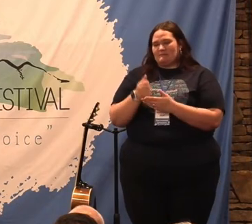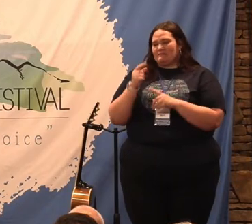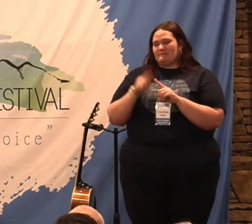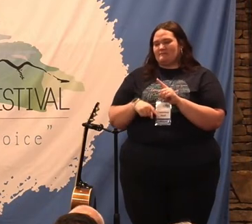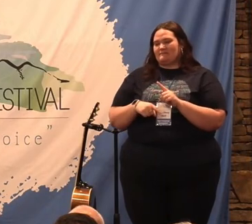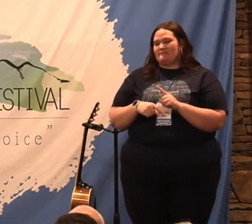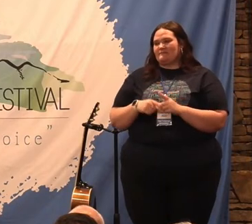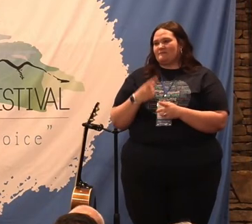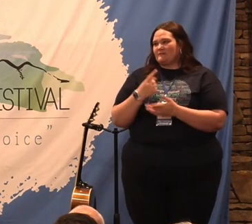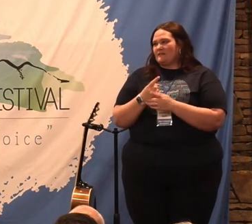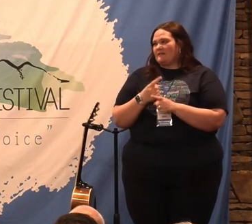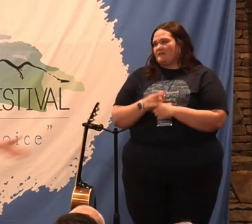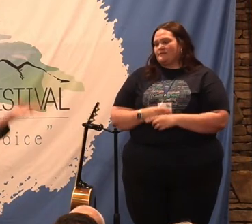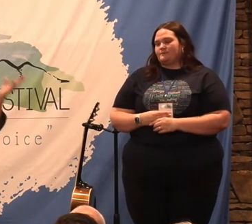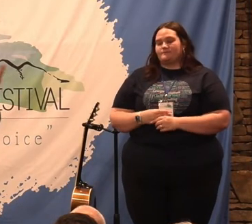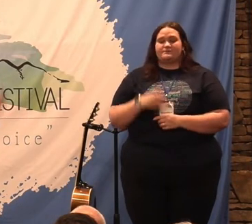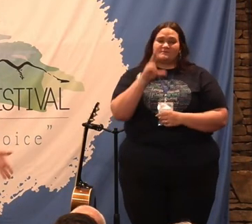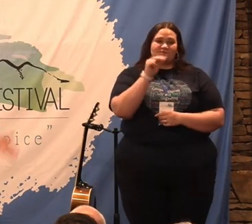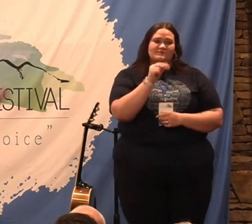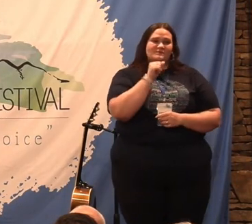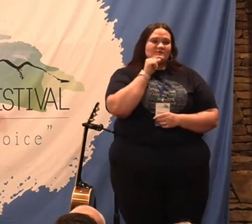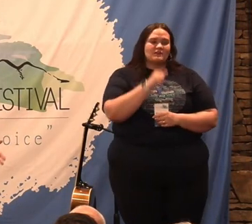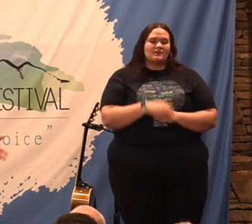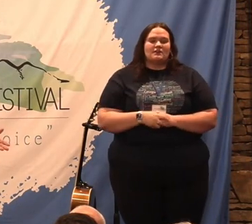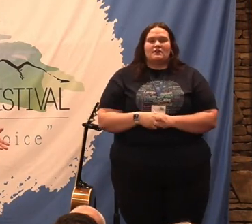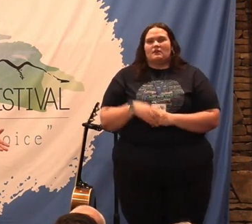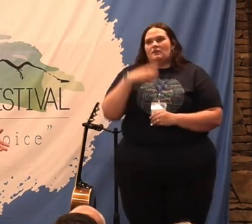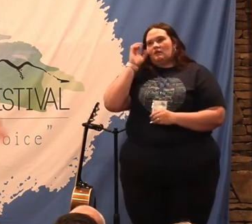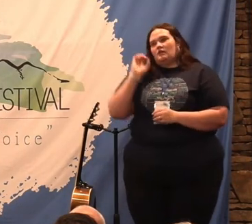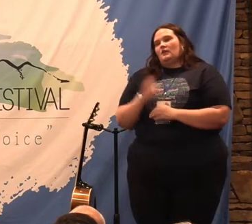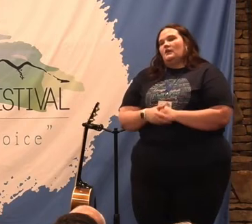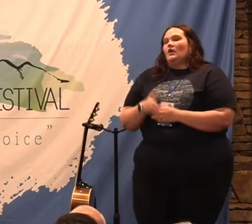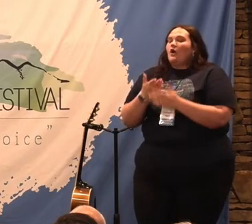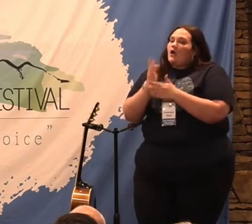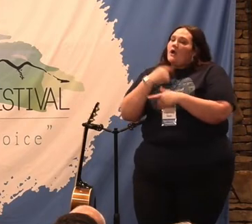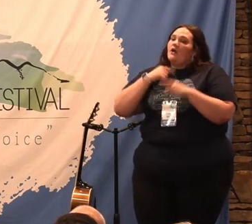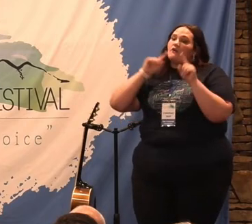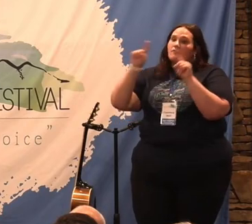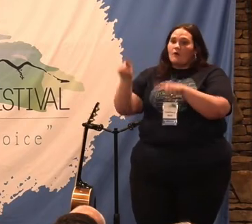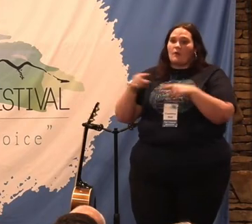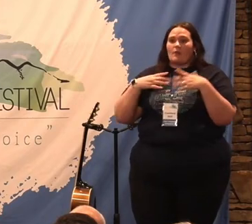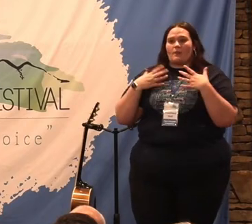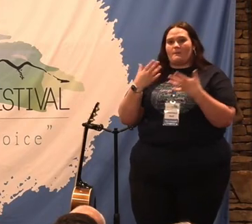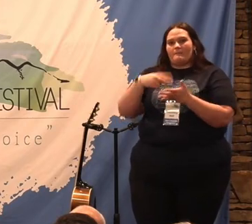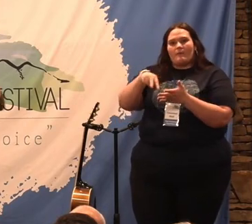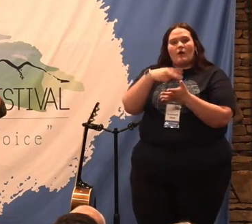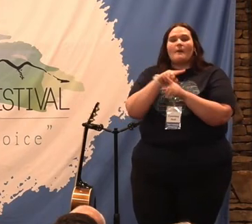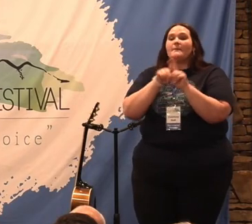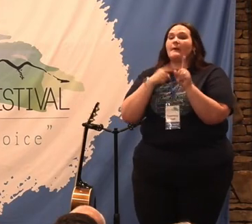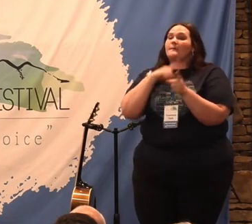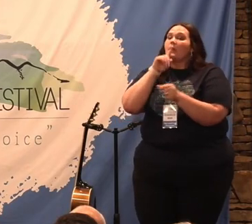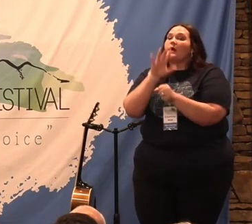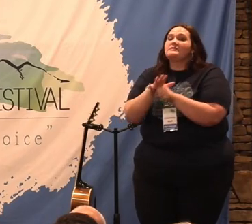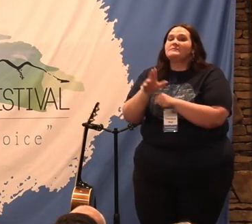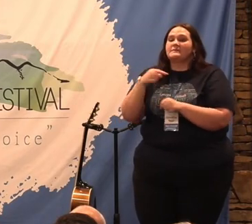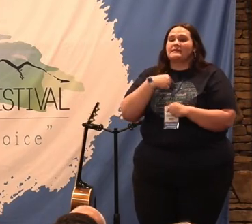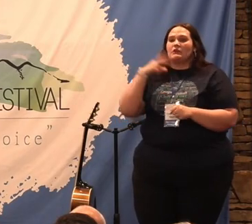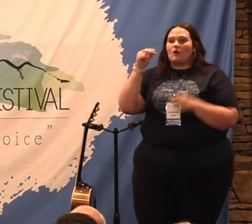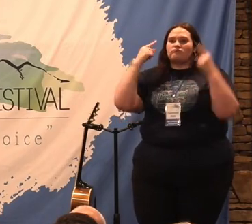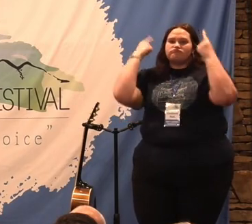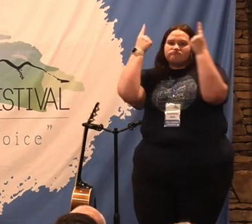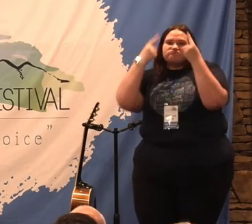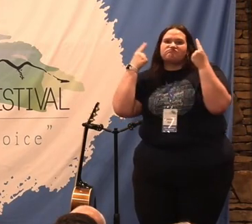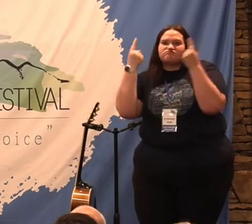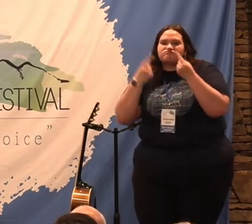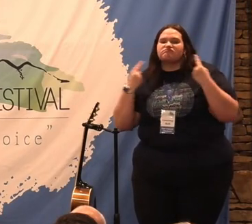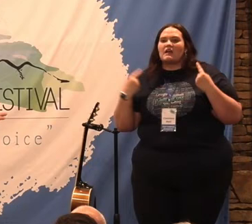not. All right, I'll go to the ball, but promise me no ringlets, and I will not wear